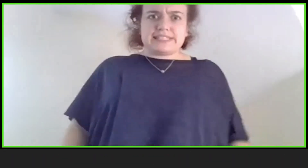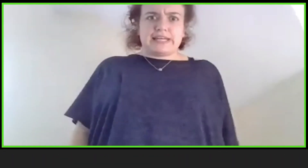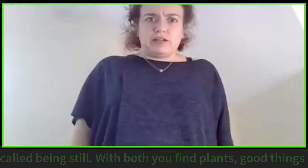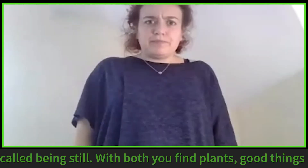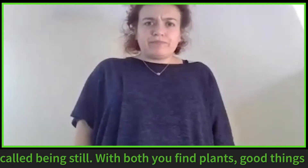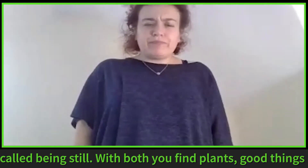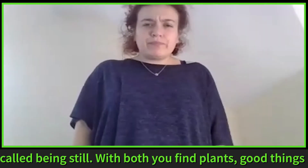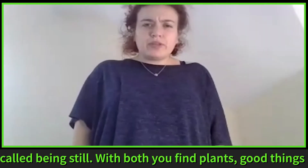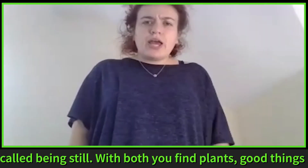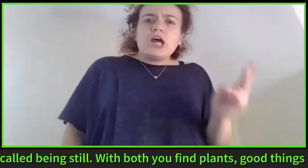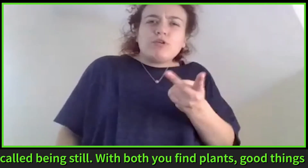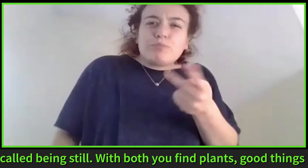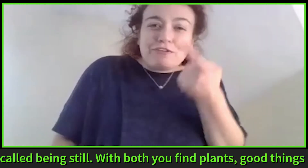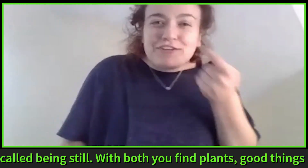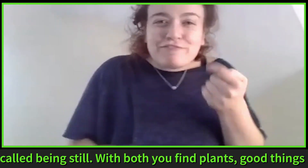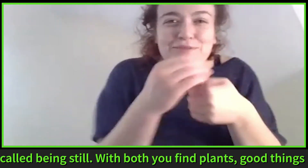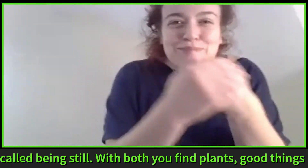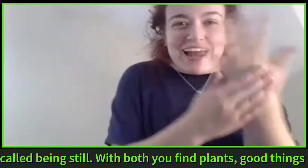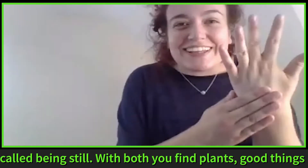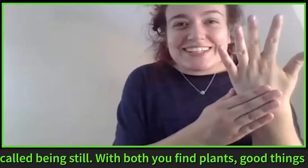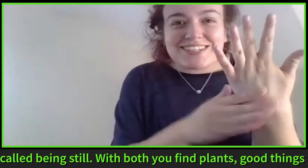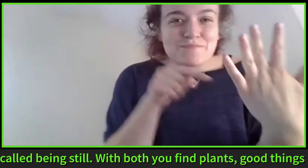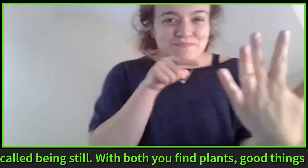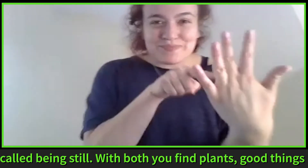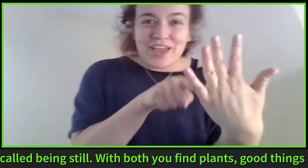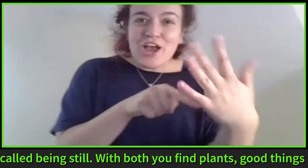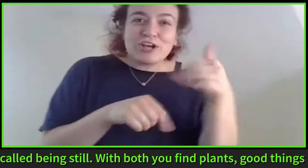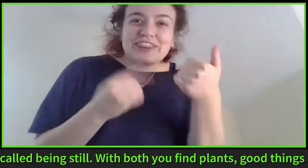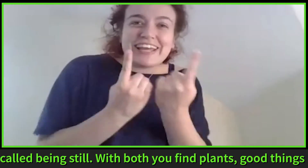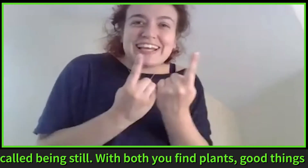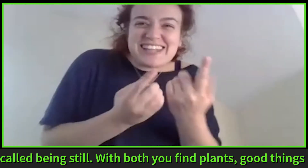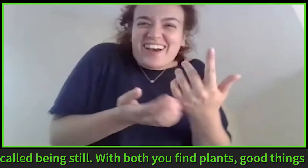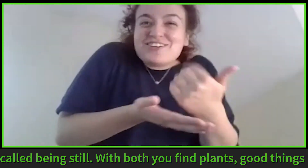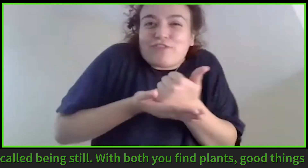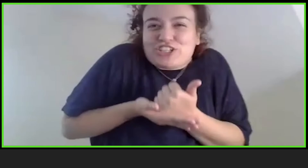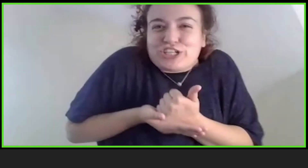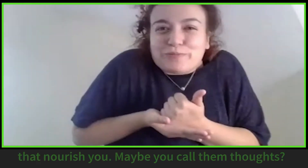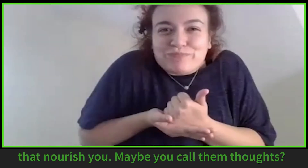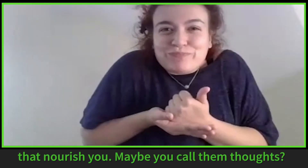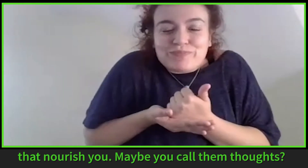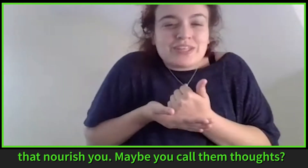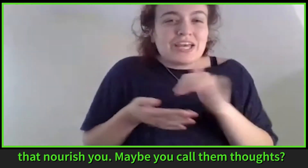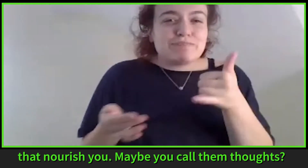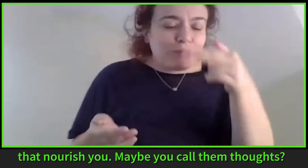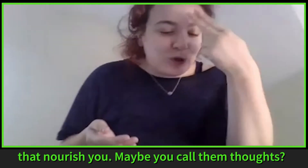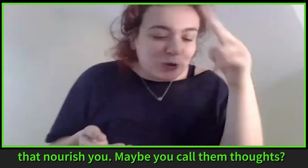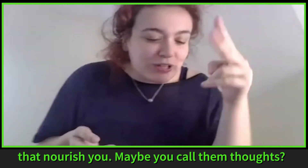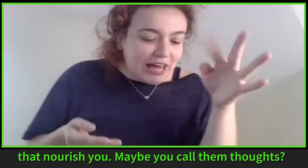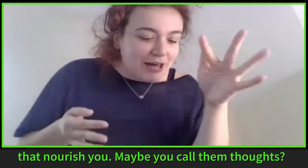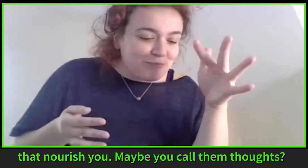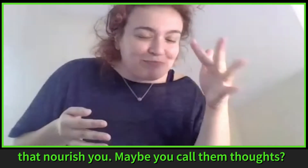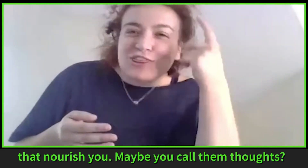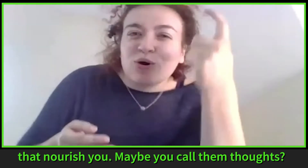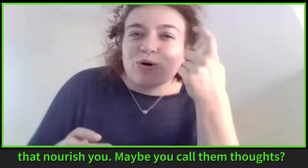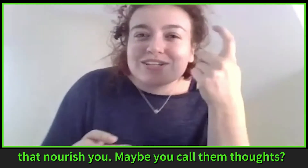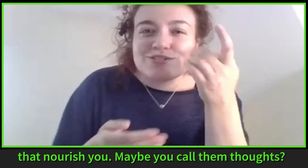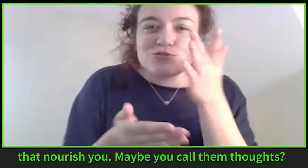still. With both you find plants, good things that nourish you. Maybe you call them thoughts,